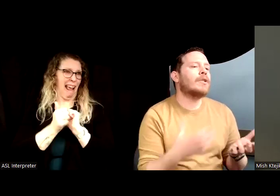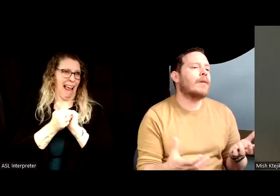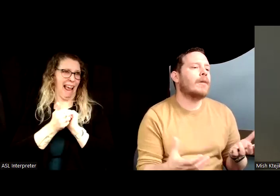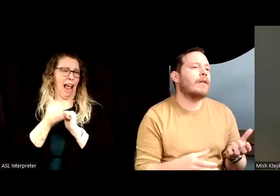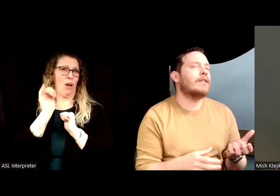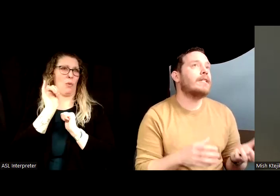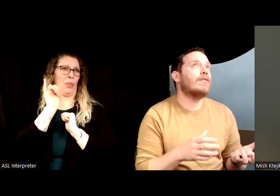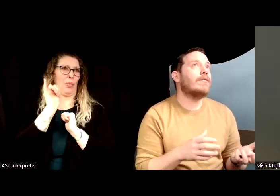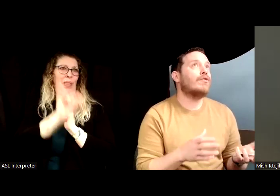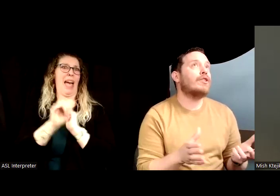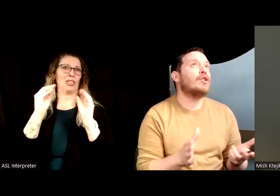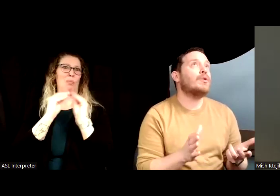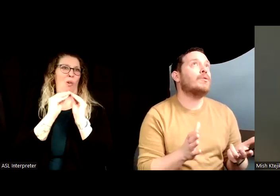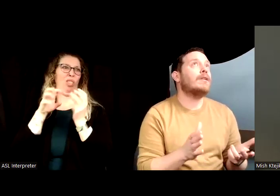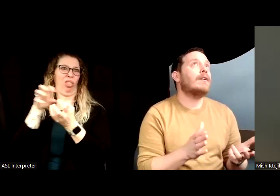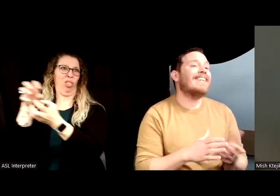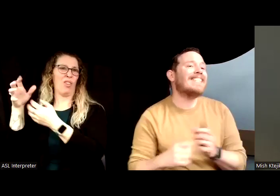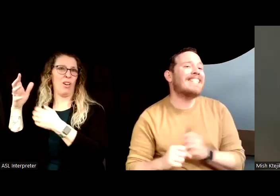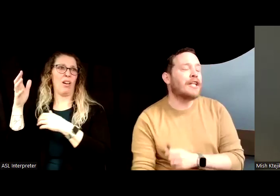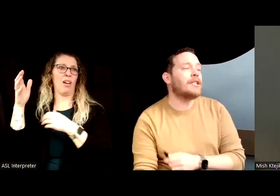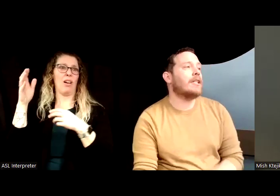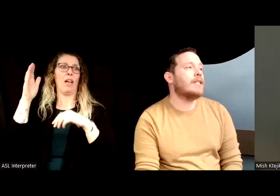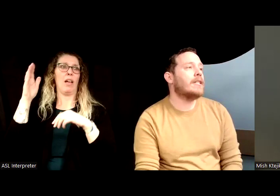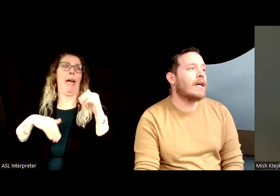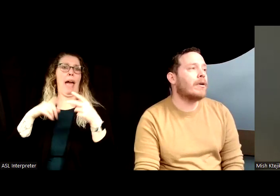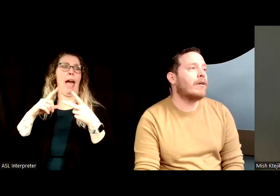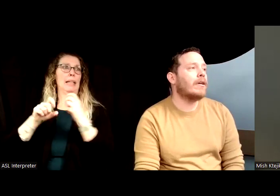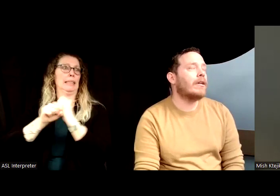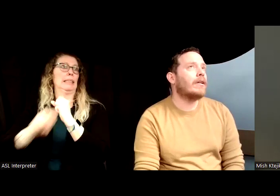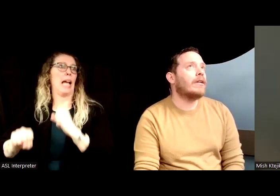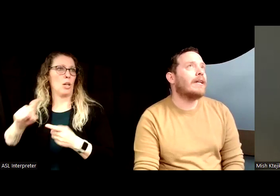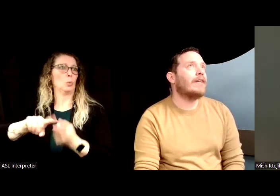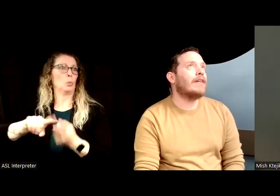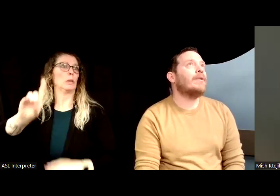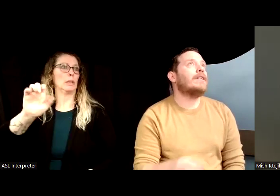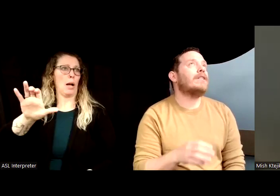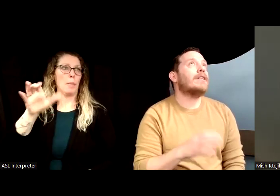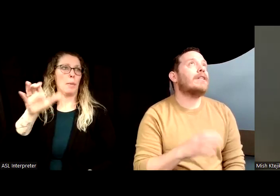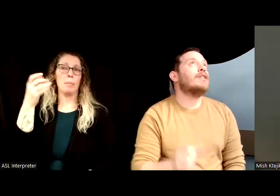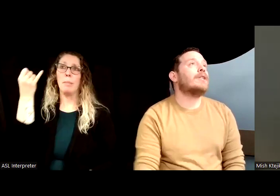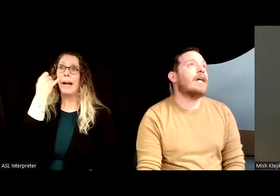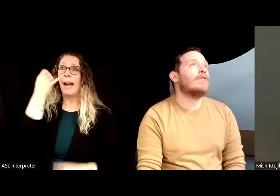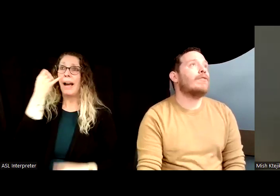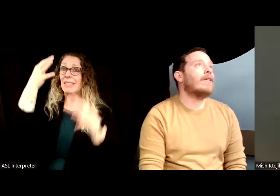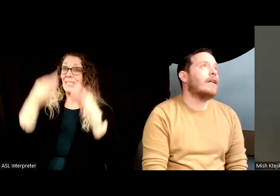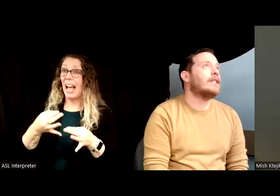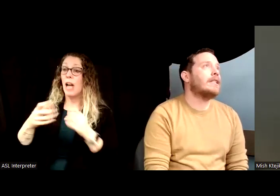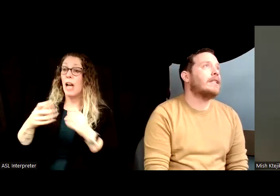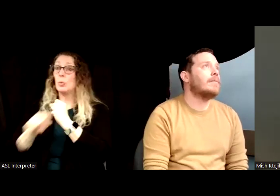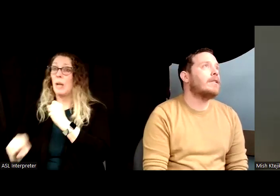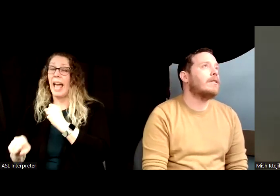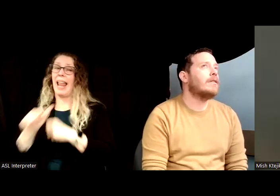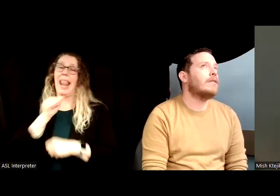cumbersome and to do the extension to December if we decided to extend rather than